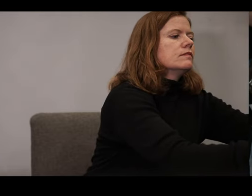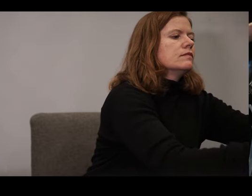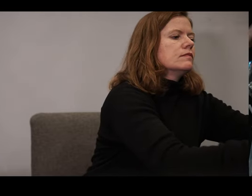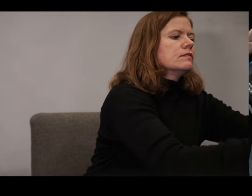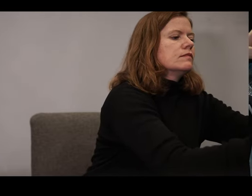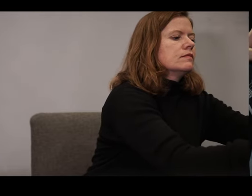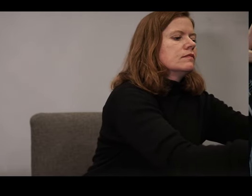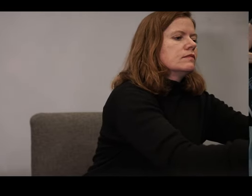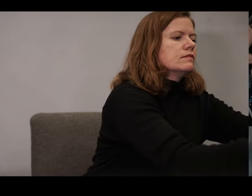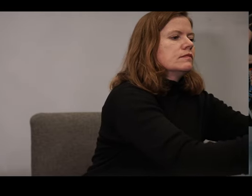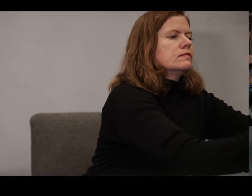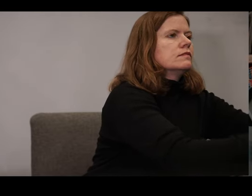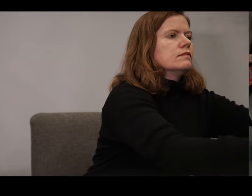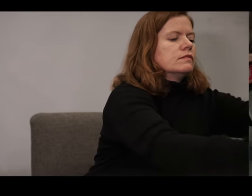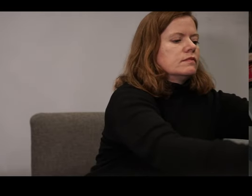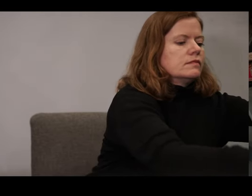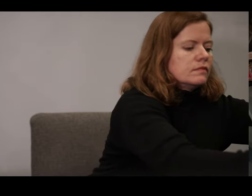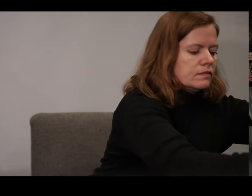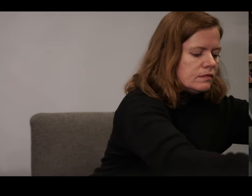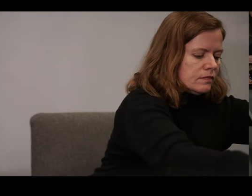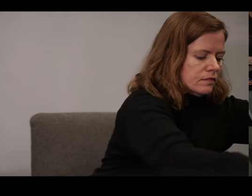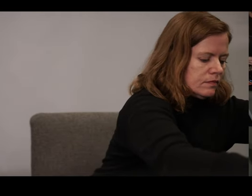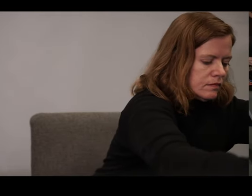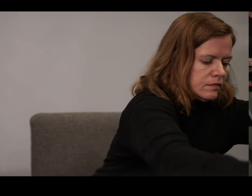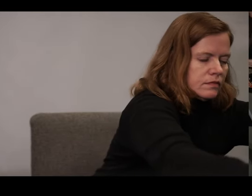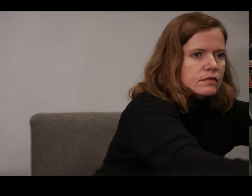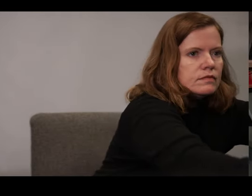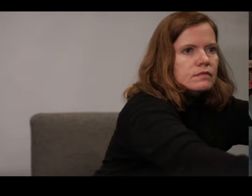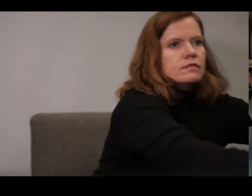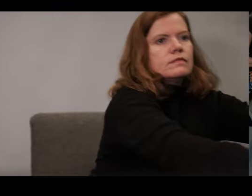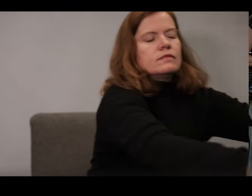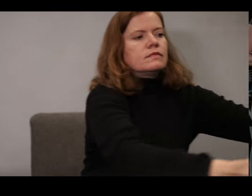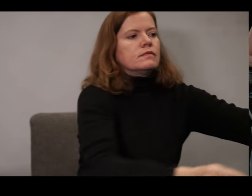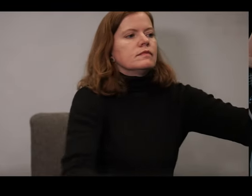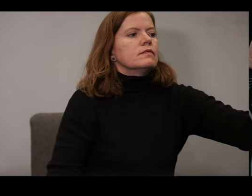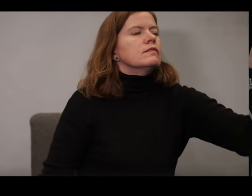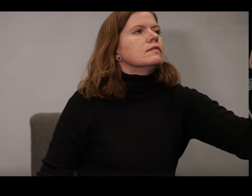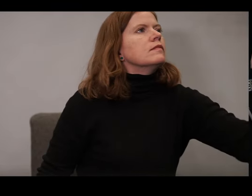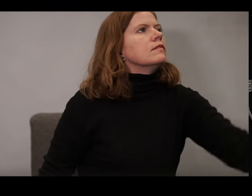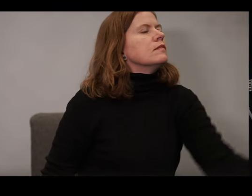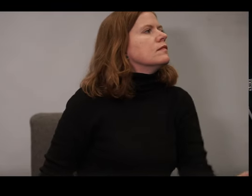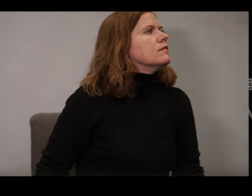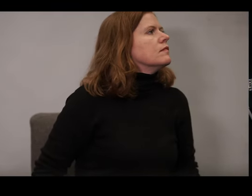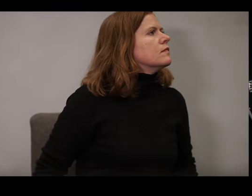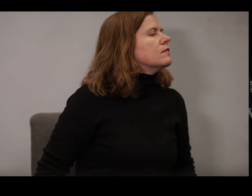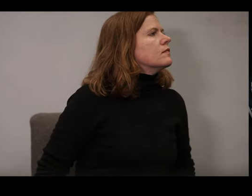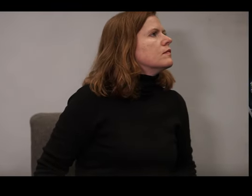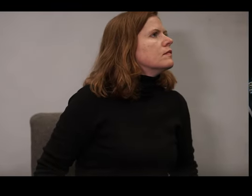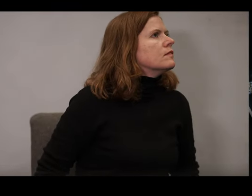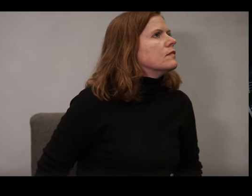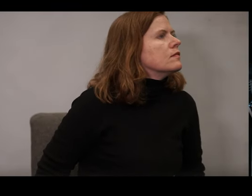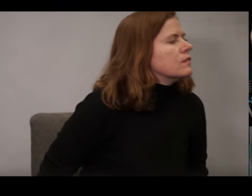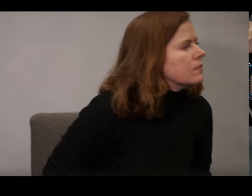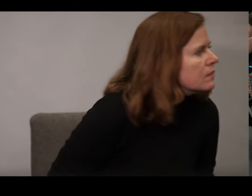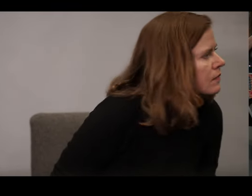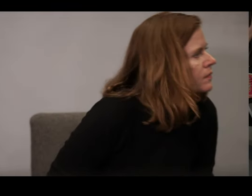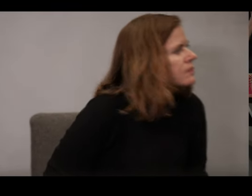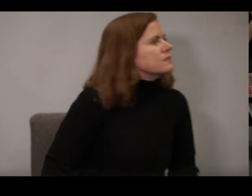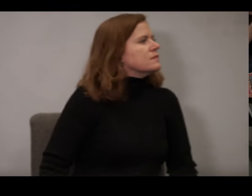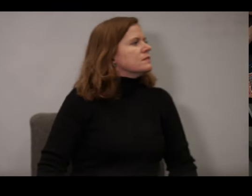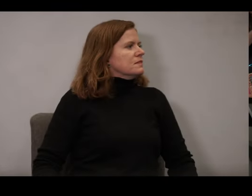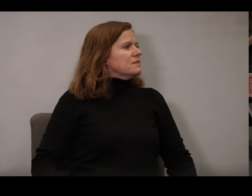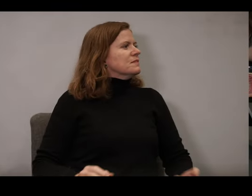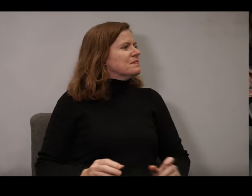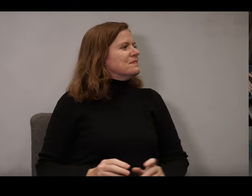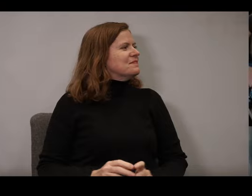Great to hear about that real eternal hope that we have in the perfect image bearer, our Lord Jesus, as we reflect on this, as